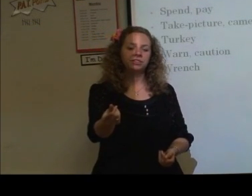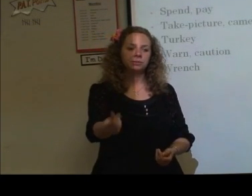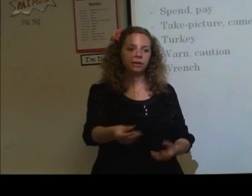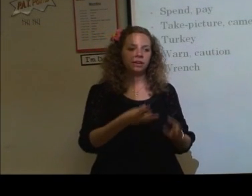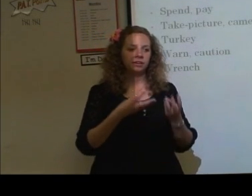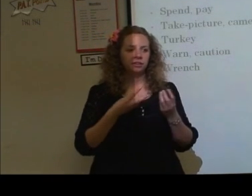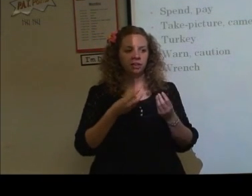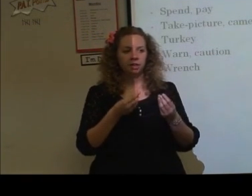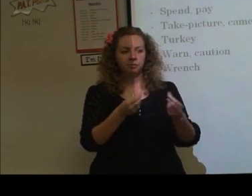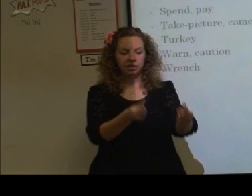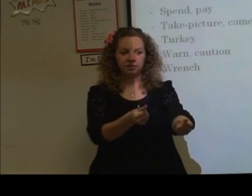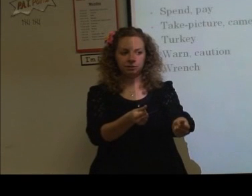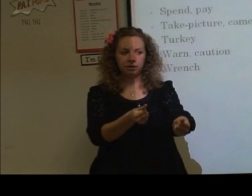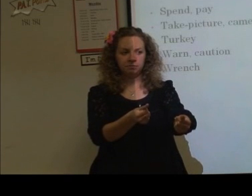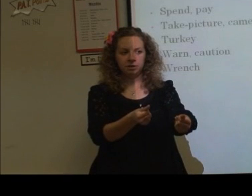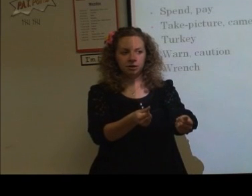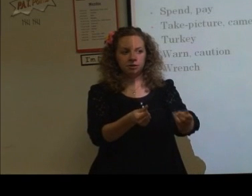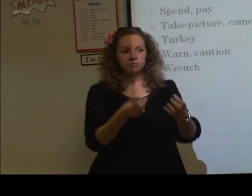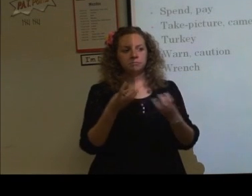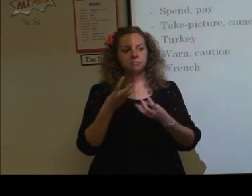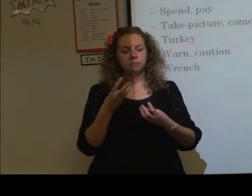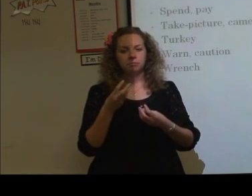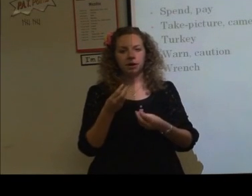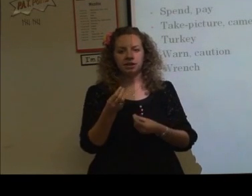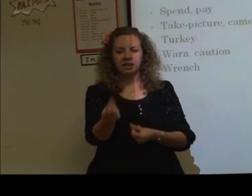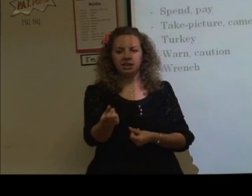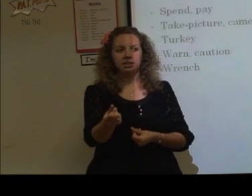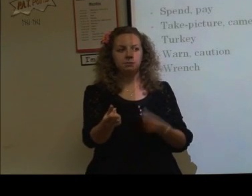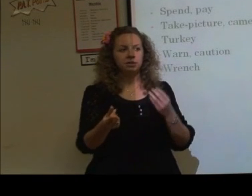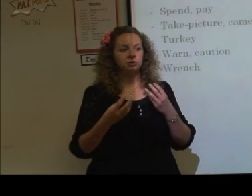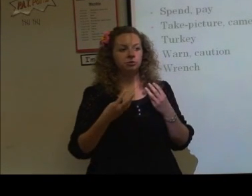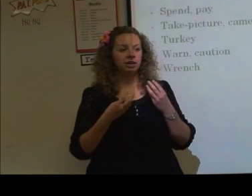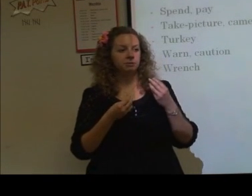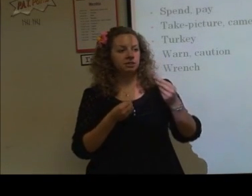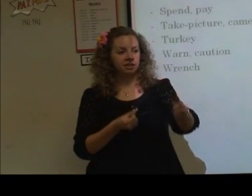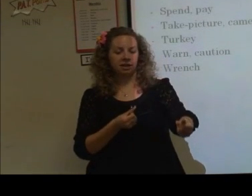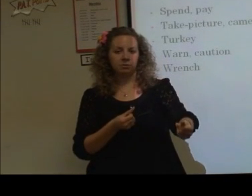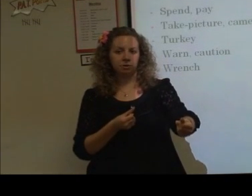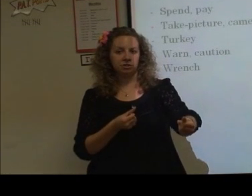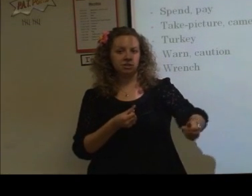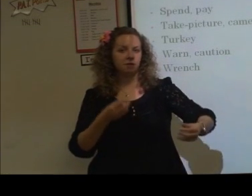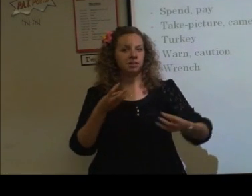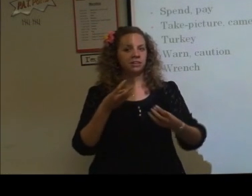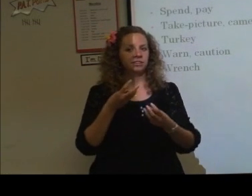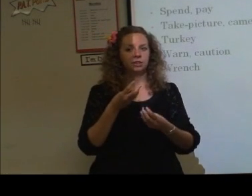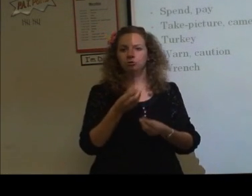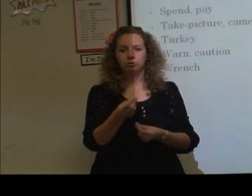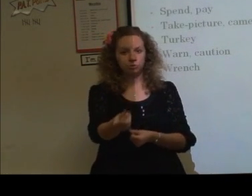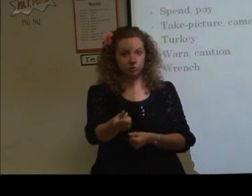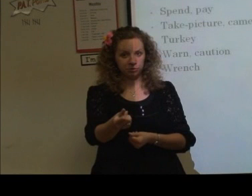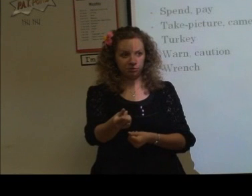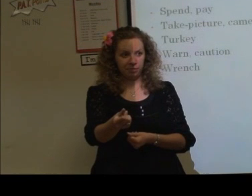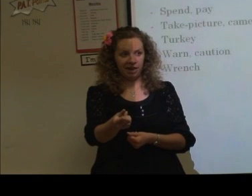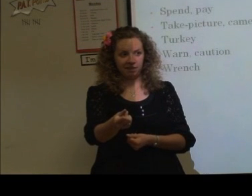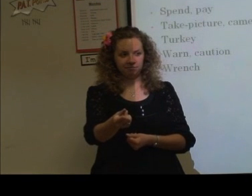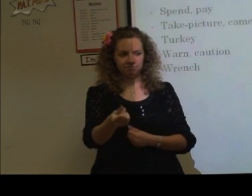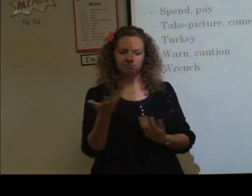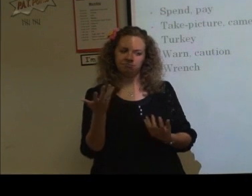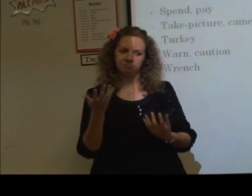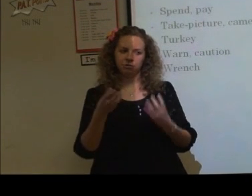this way and one hand this way. But it depends who you ask, because I had one person tell me that you don't use this one for pay. So